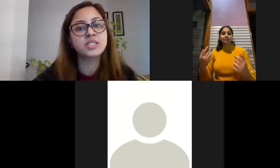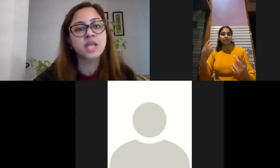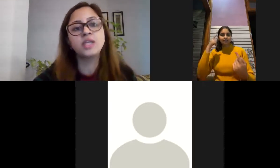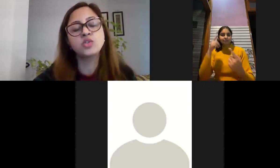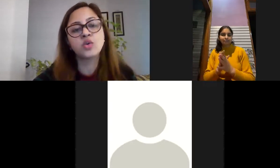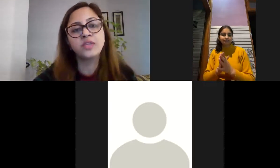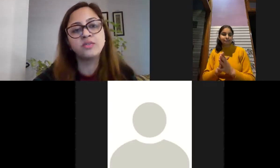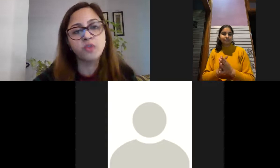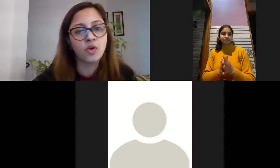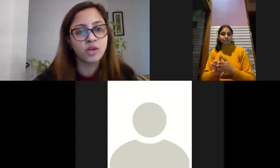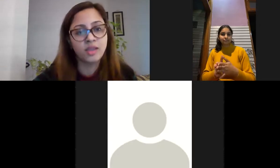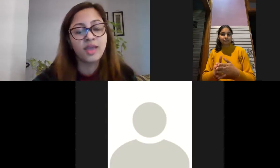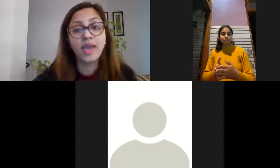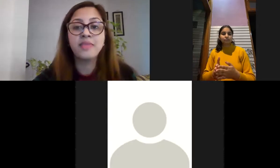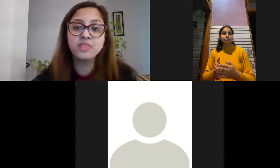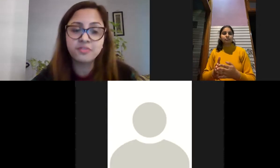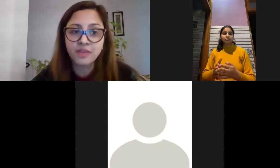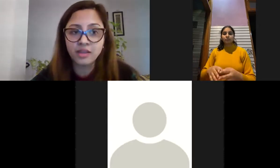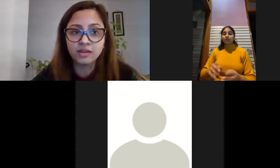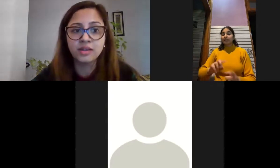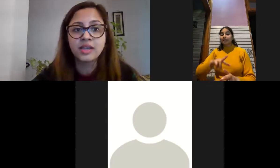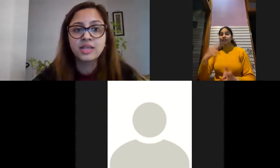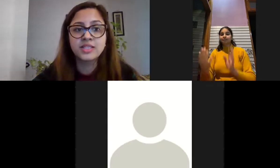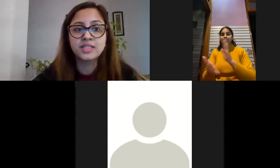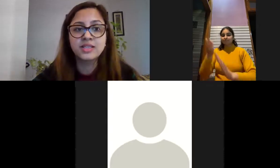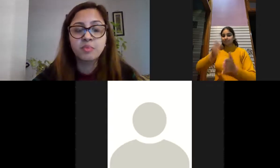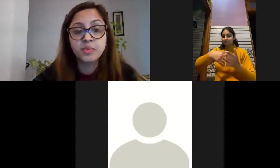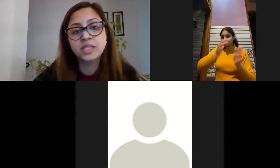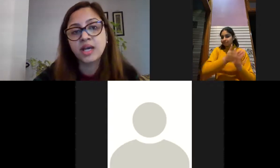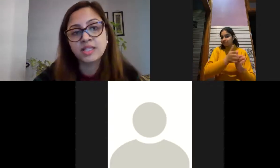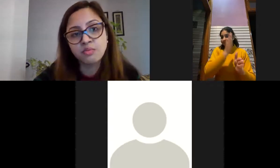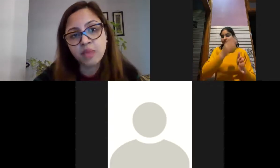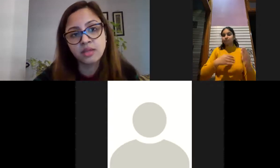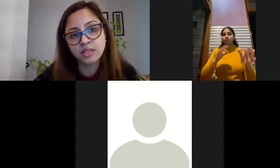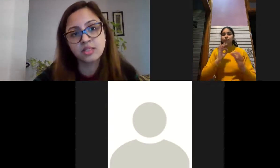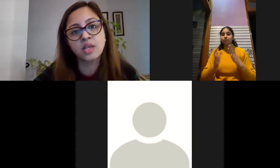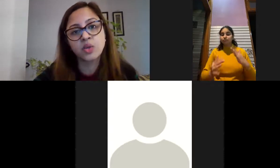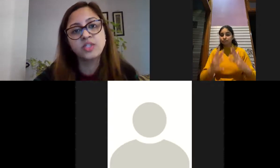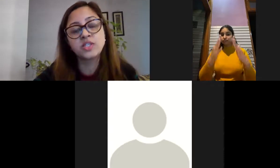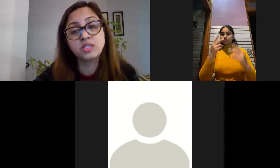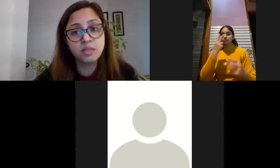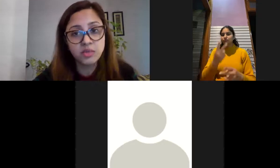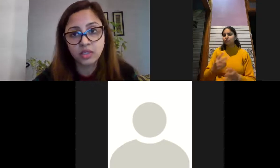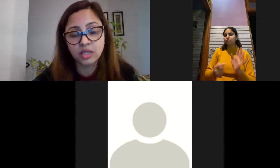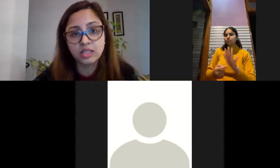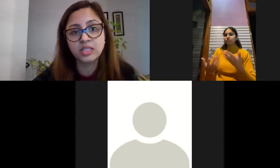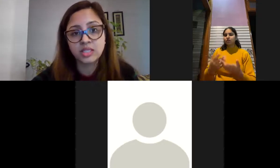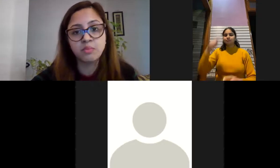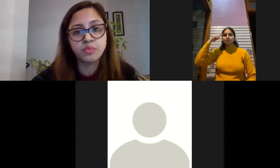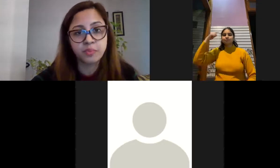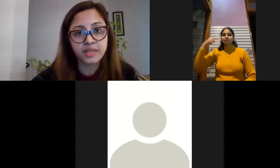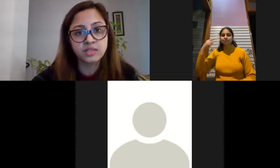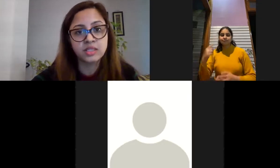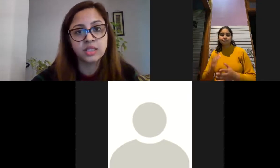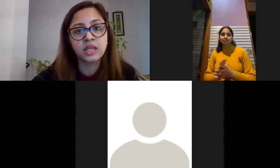other side of the wall and the fire is Bertha's madness, which is simmering in the